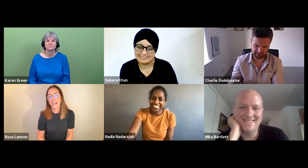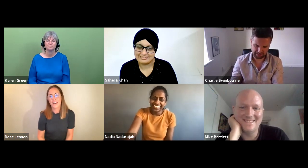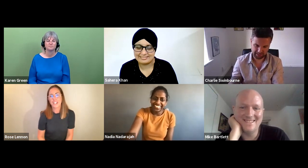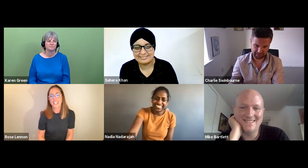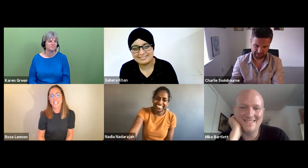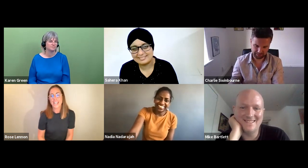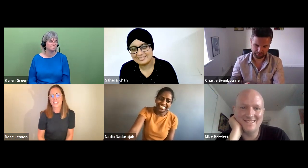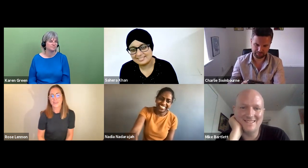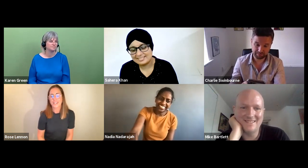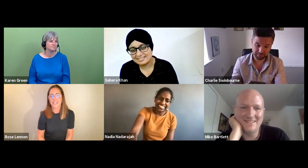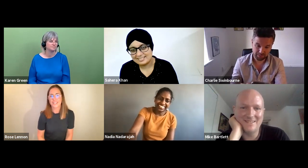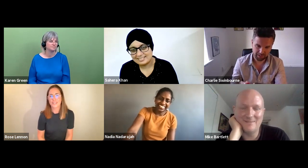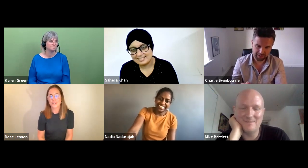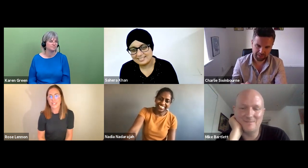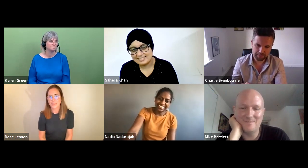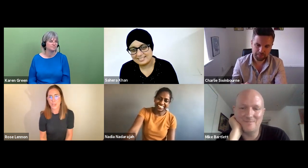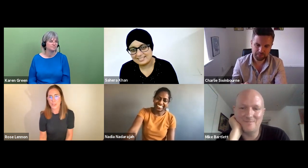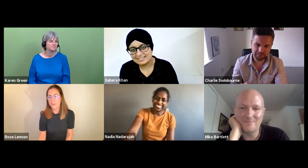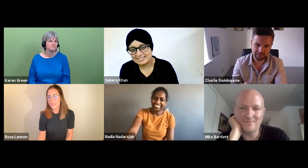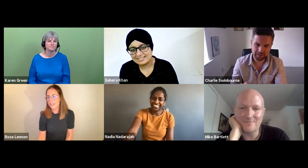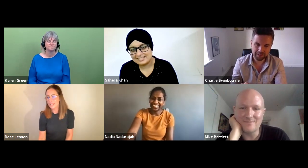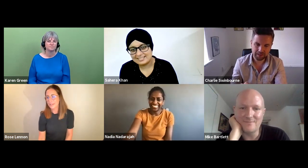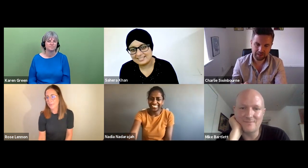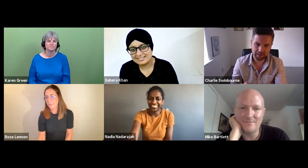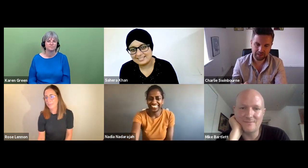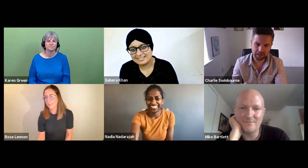Have a look at the next question the audience has posed.